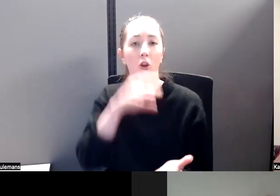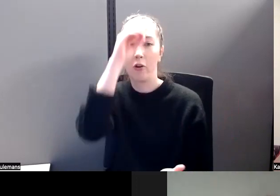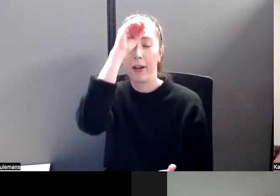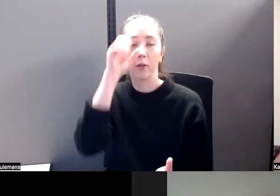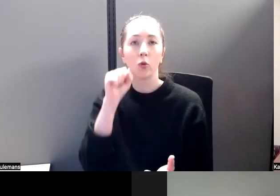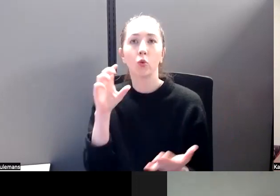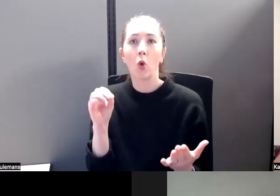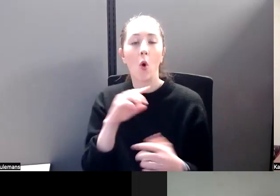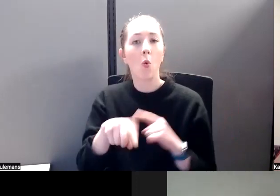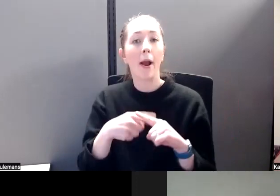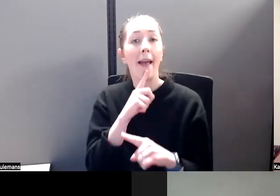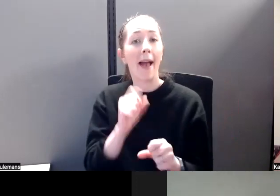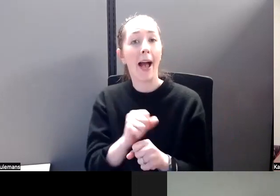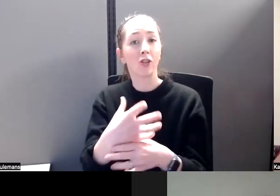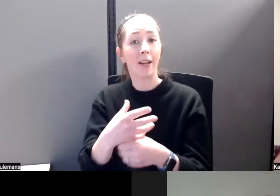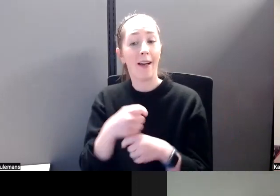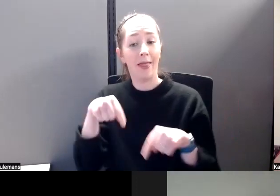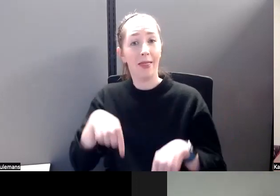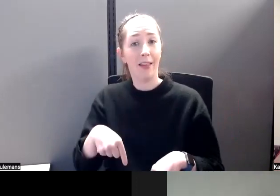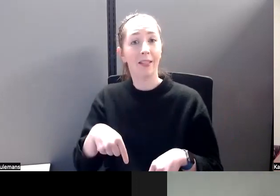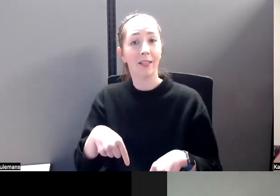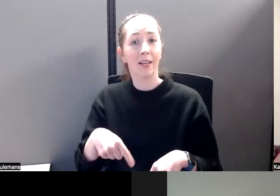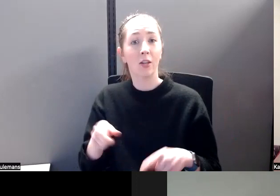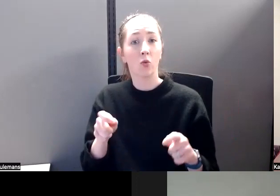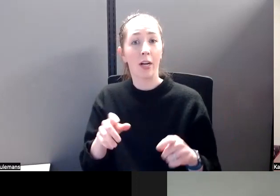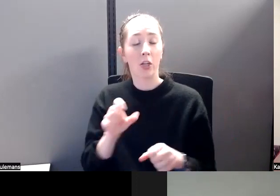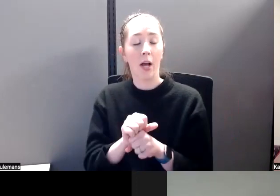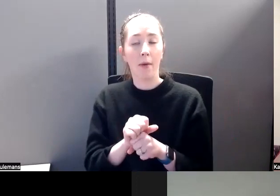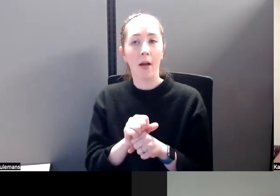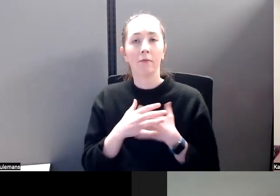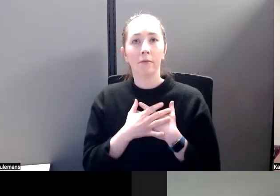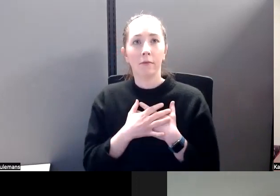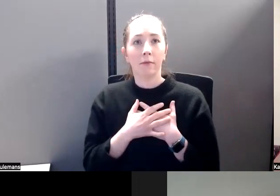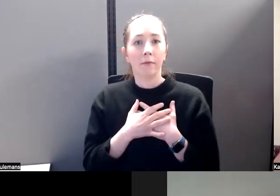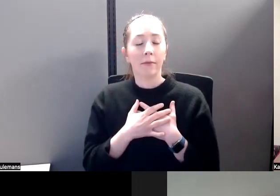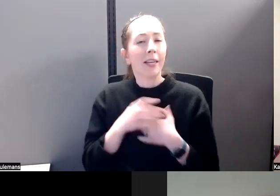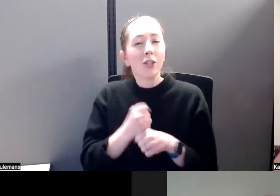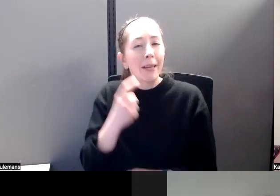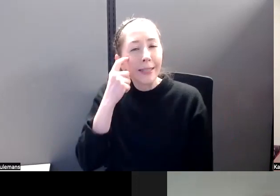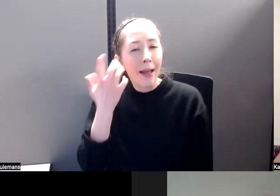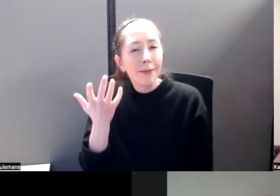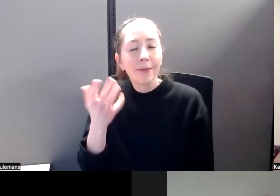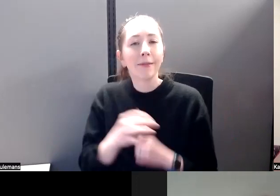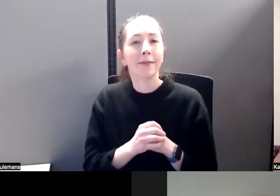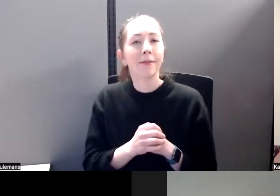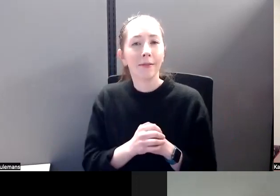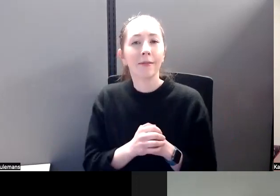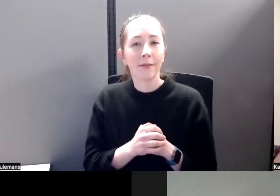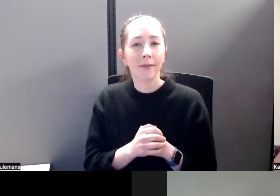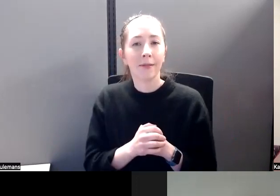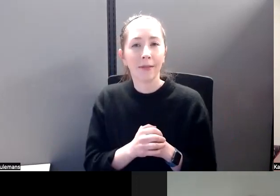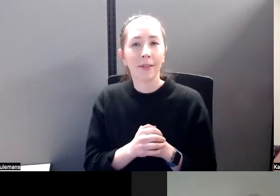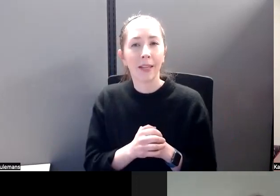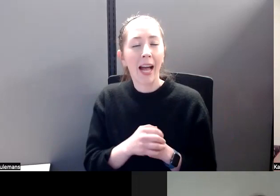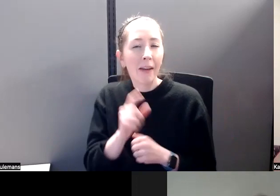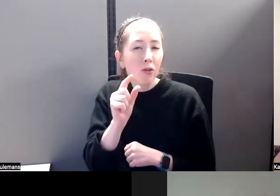know, when I actually finally got this one, it was, I mean, it just made sense, you know? And I've